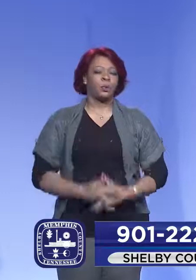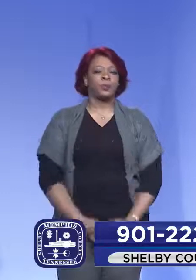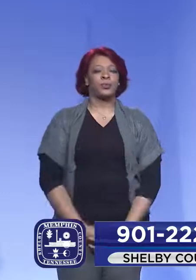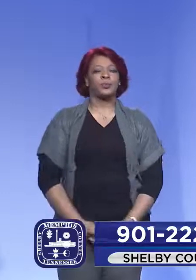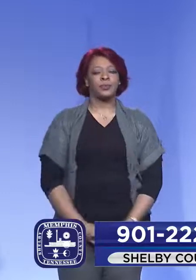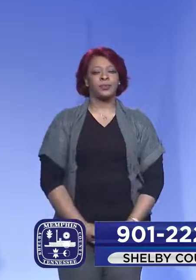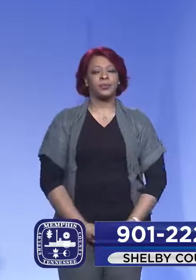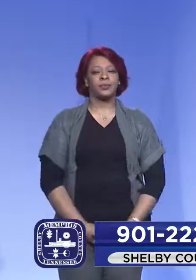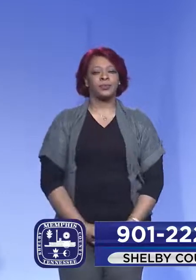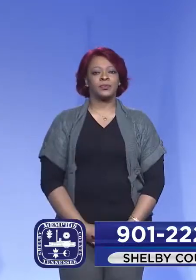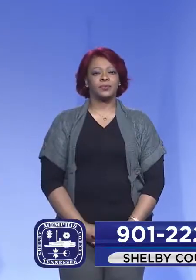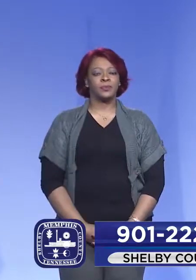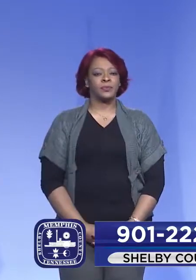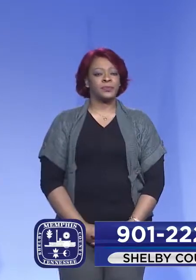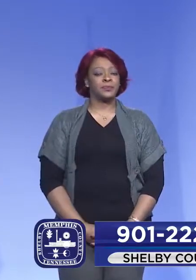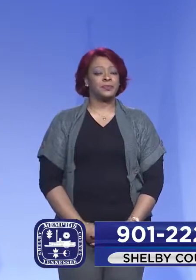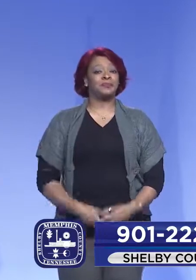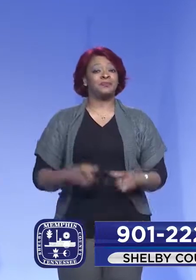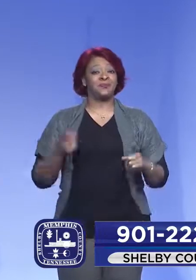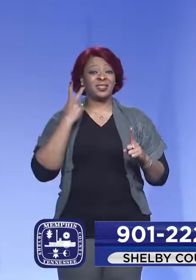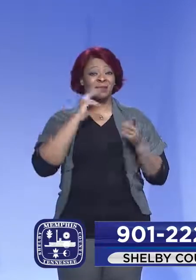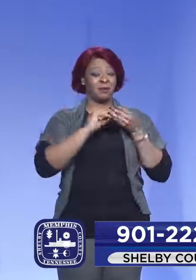So, as you can see,